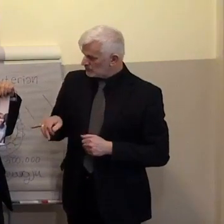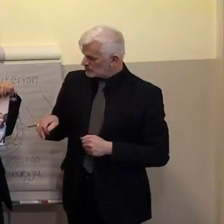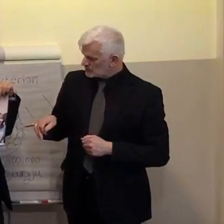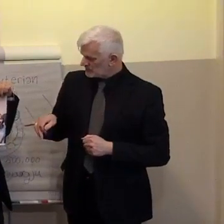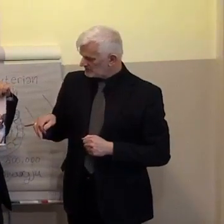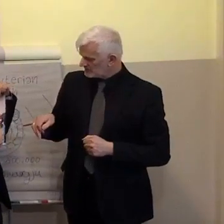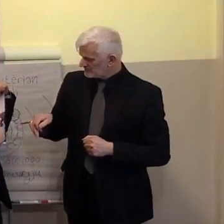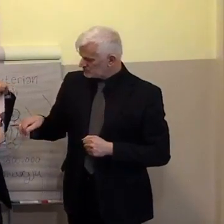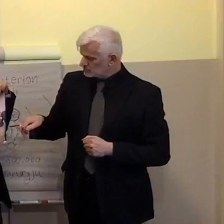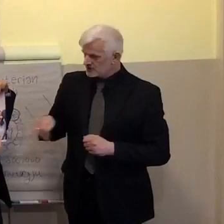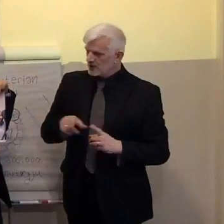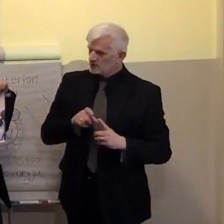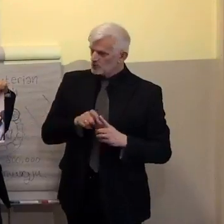which one? Daughter.